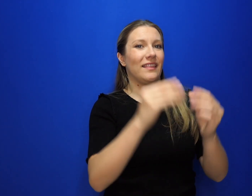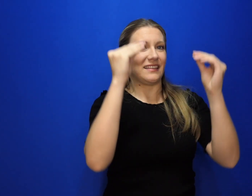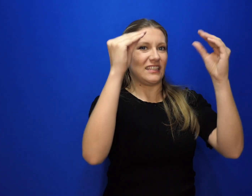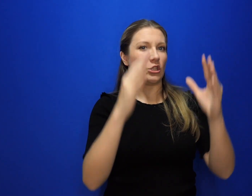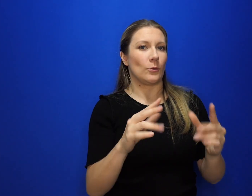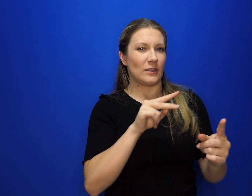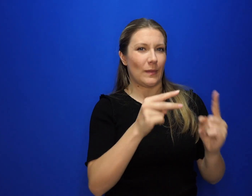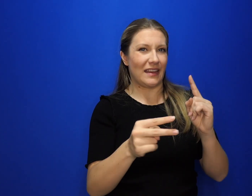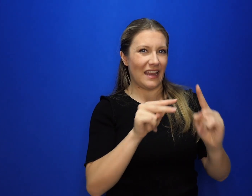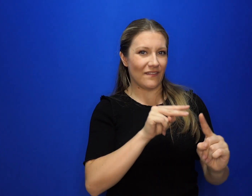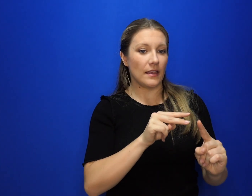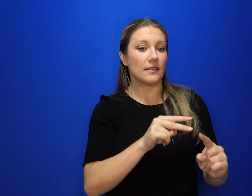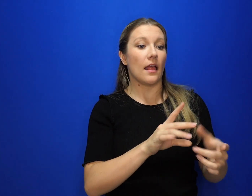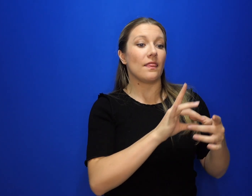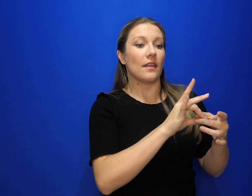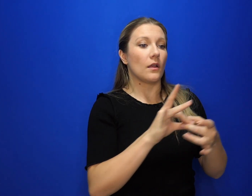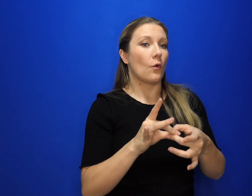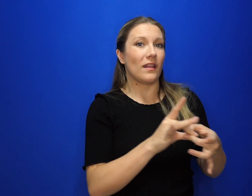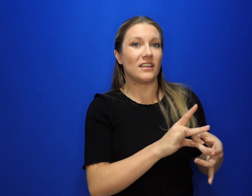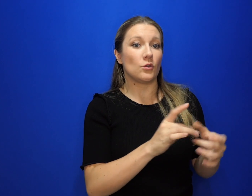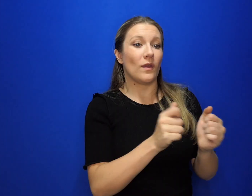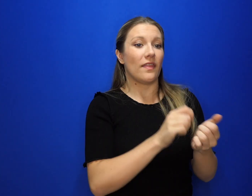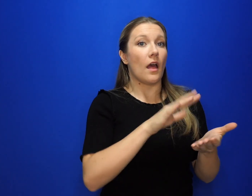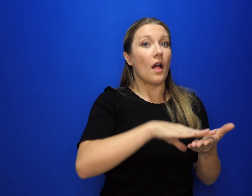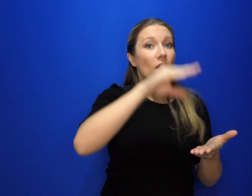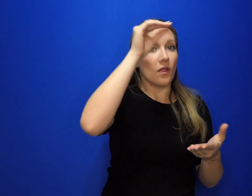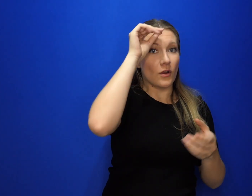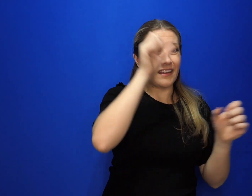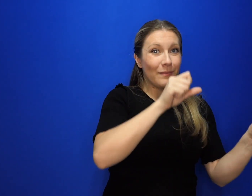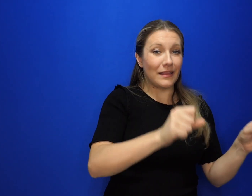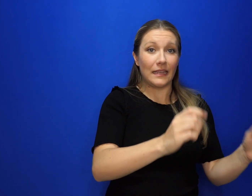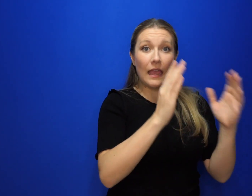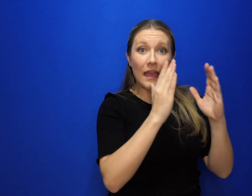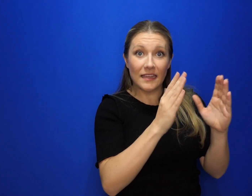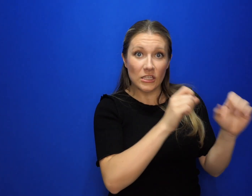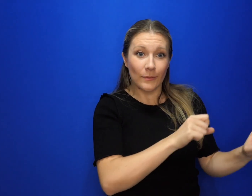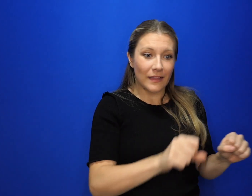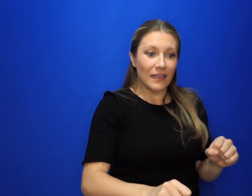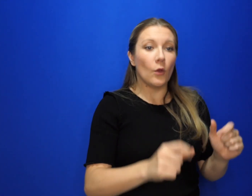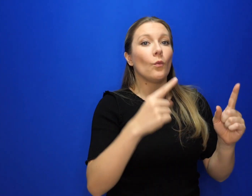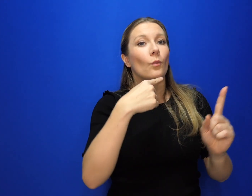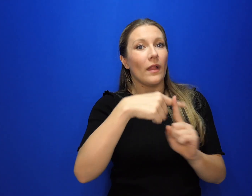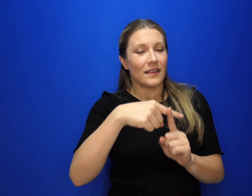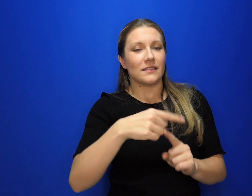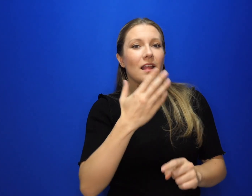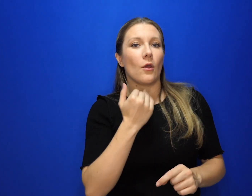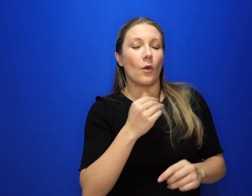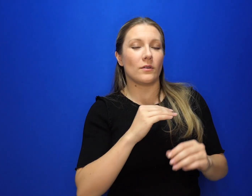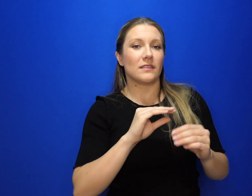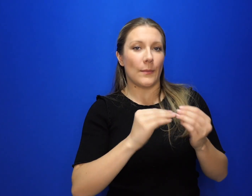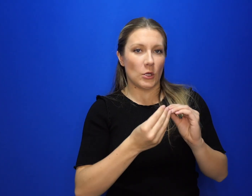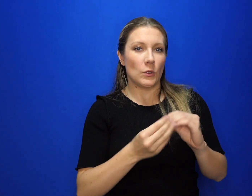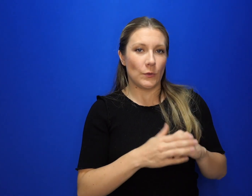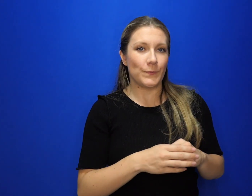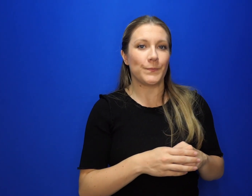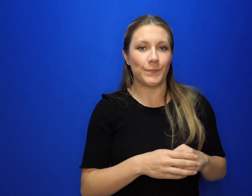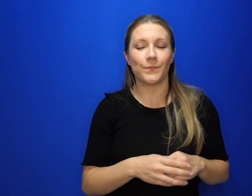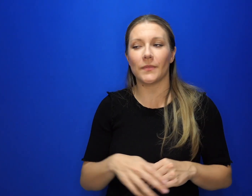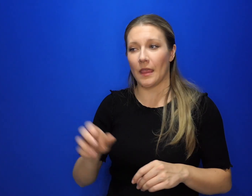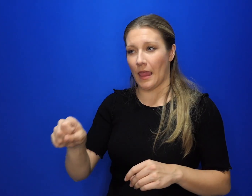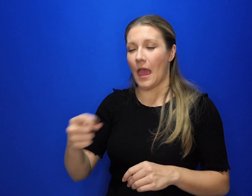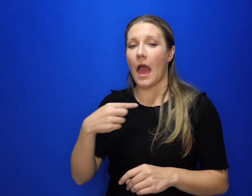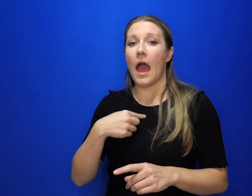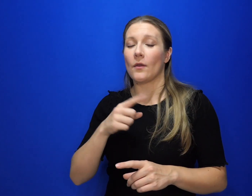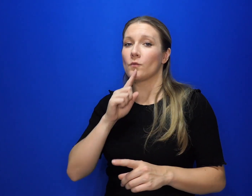the association between learning ability, attention ability, and glucose levels. Yeah. And I